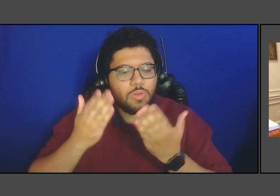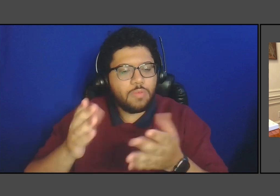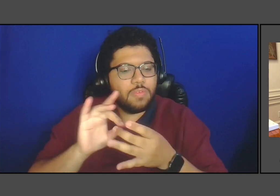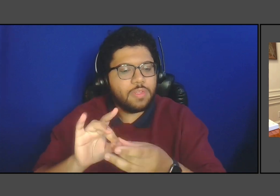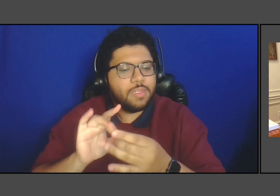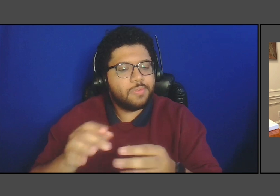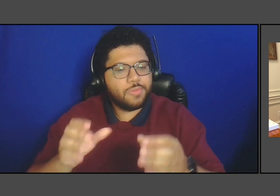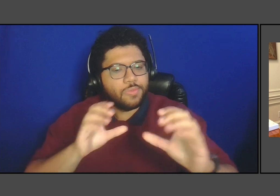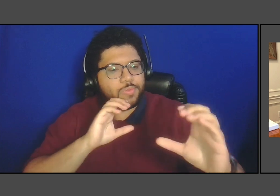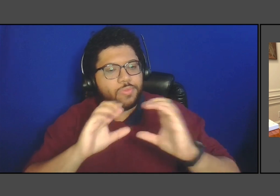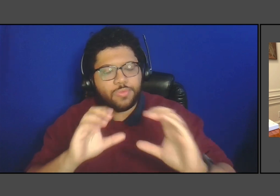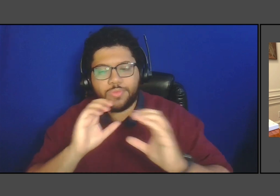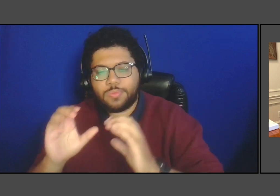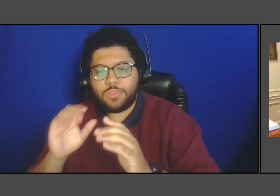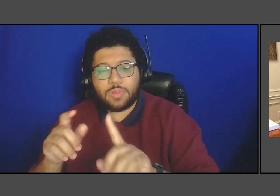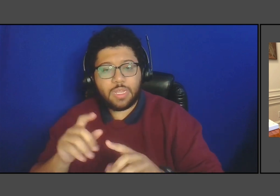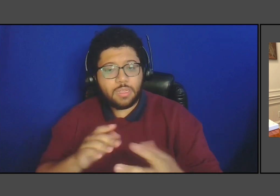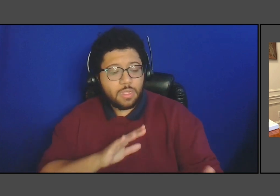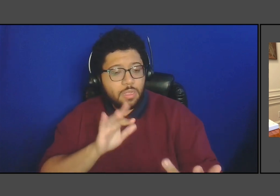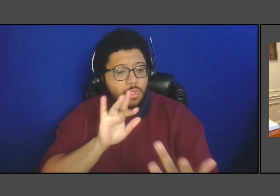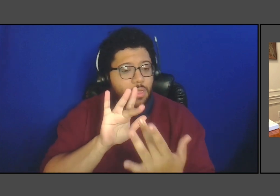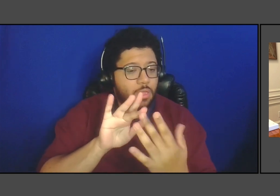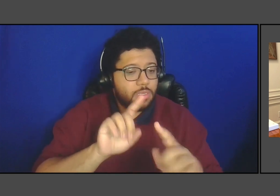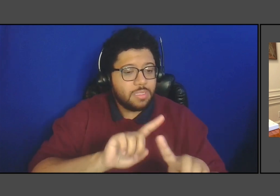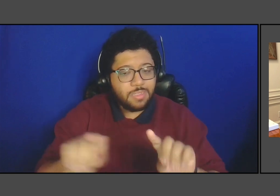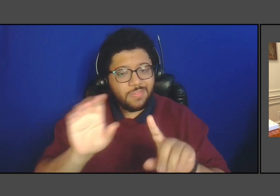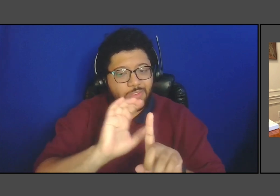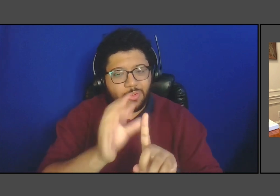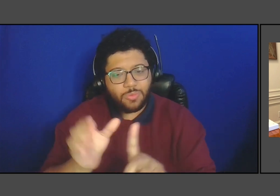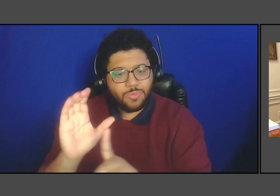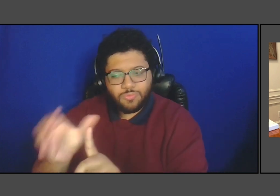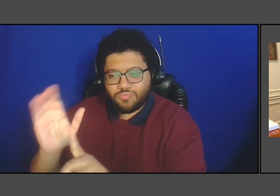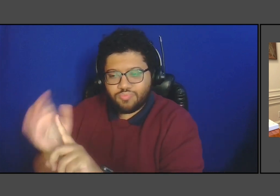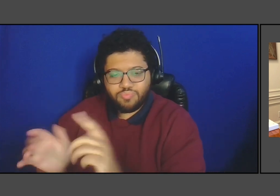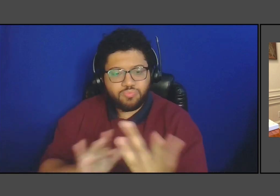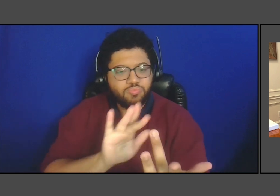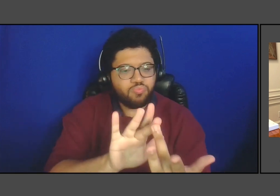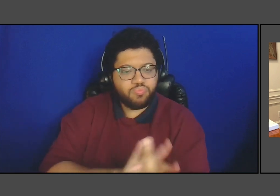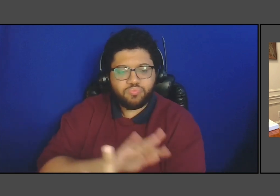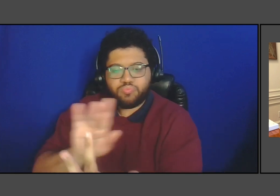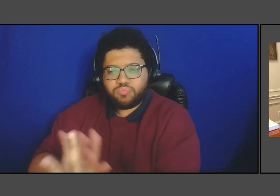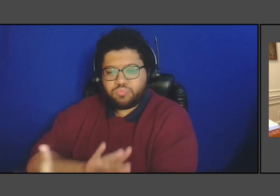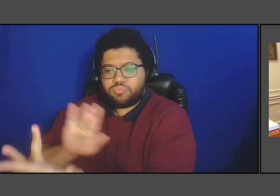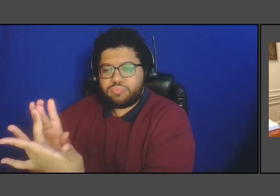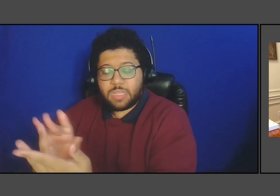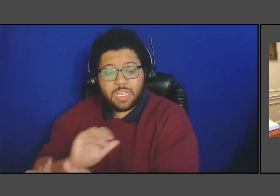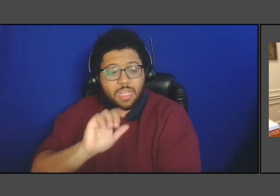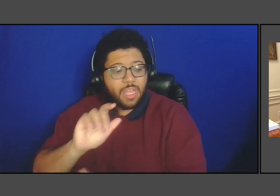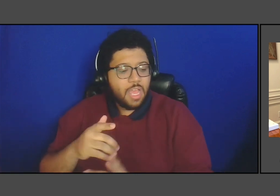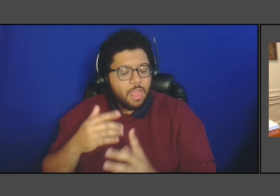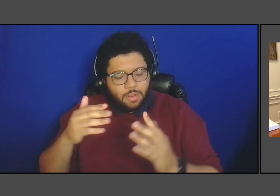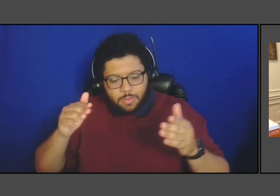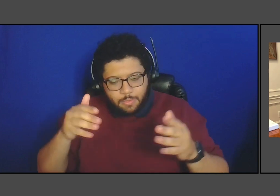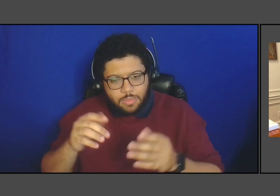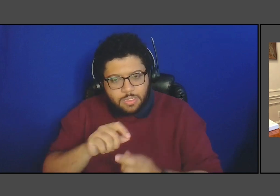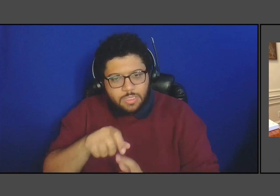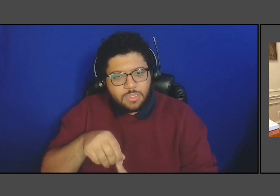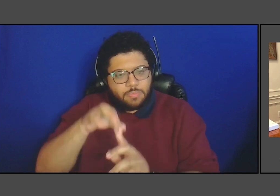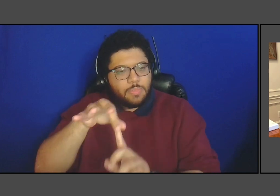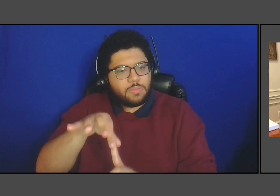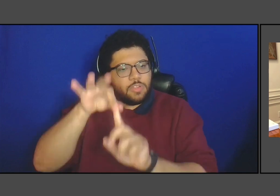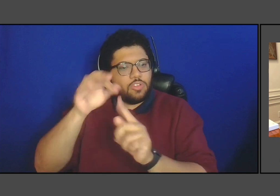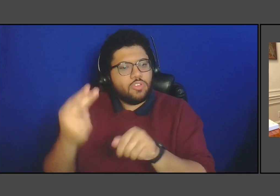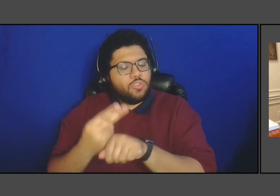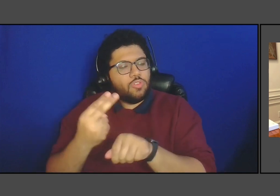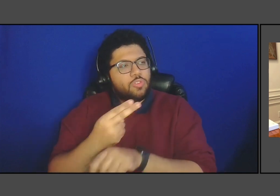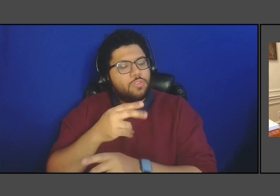across cultures and out of Borderlands knowledge and knowing. And maybe, Cristina, we could start right